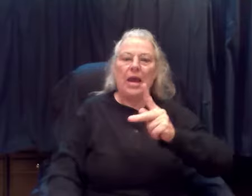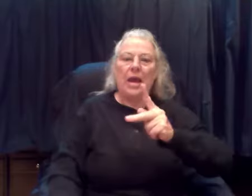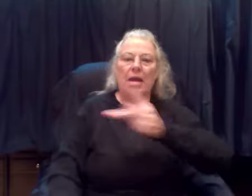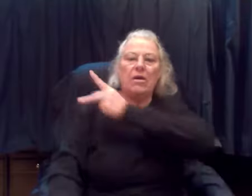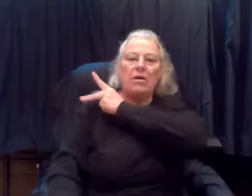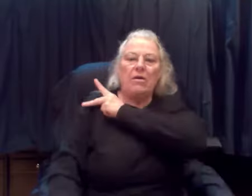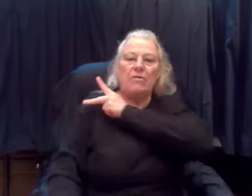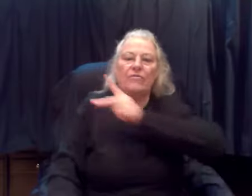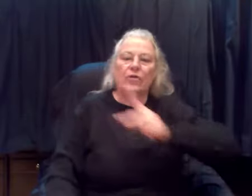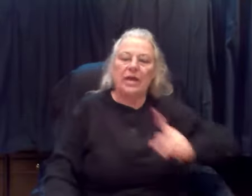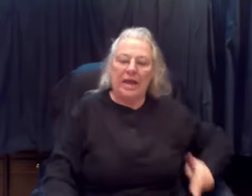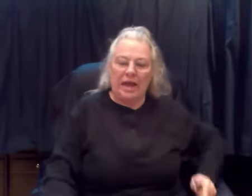K for King,